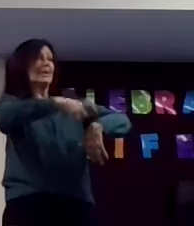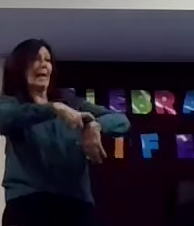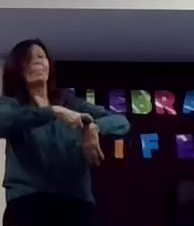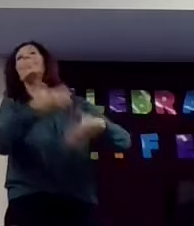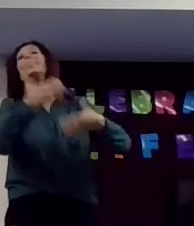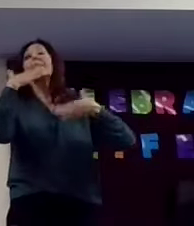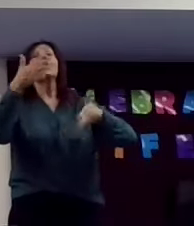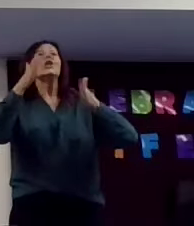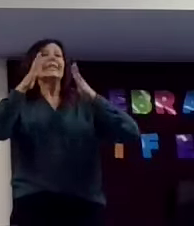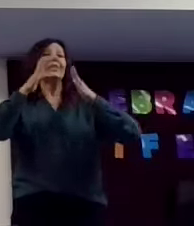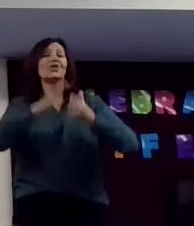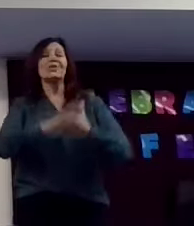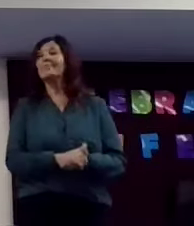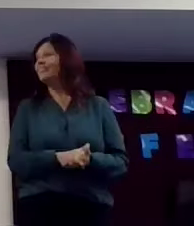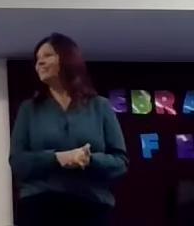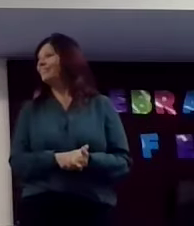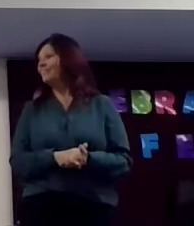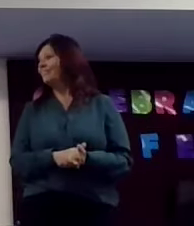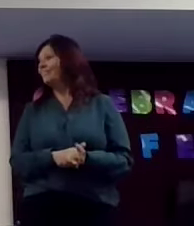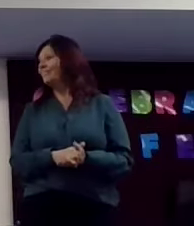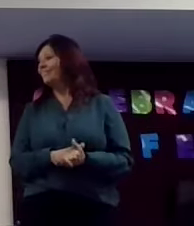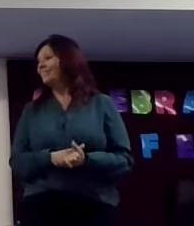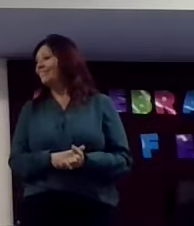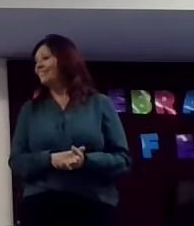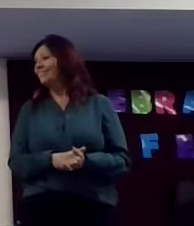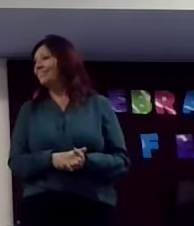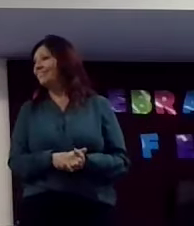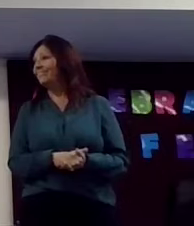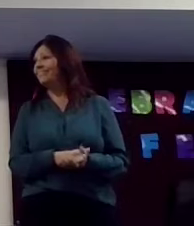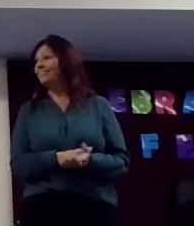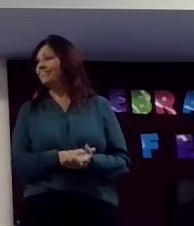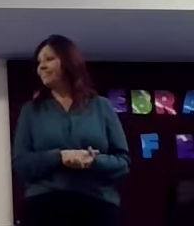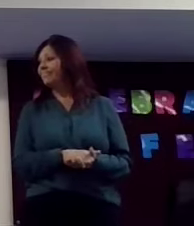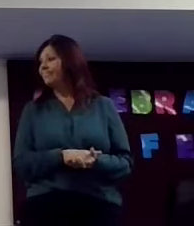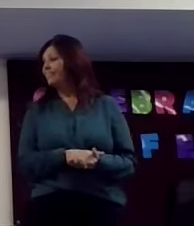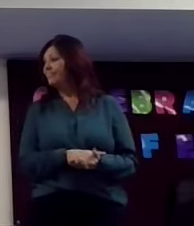and thank you for your attention and for your involvement in the process.